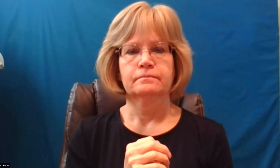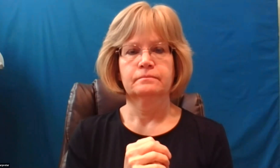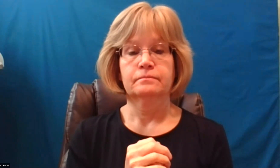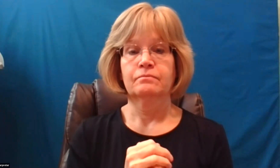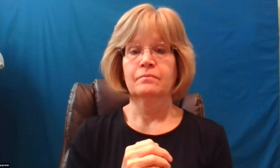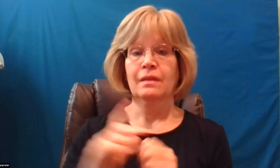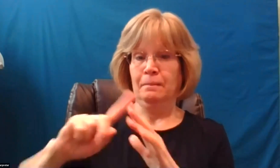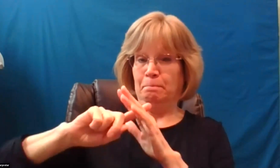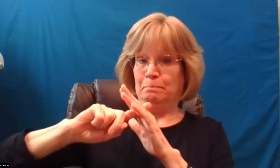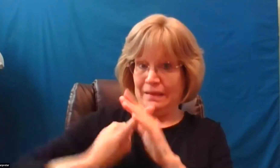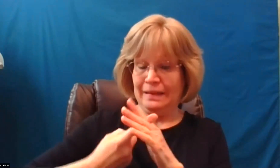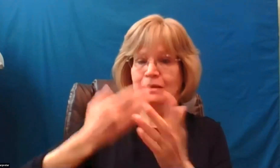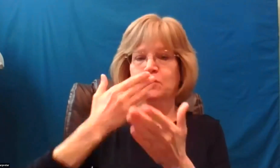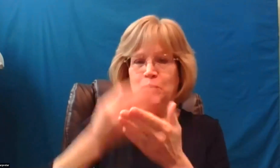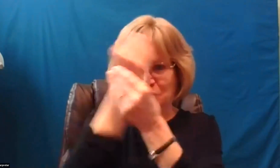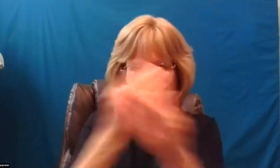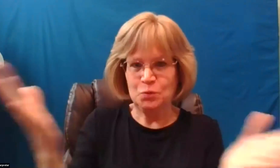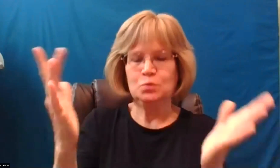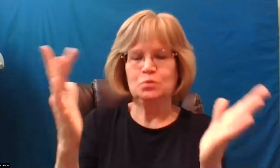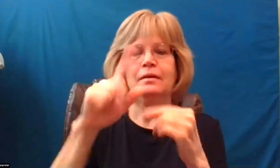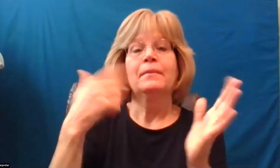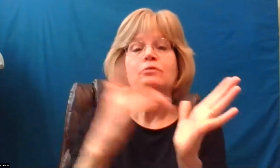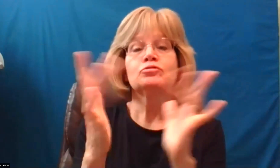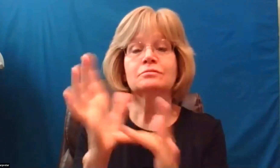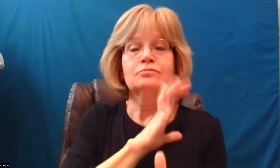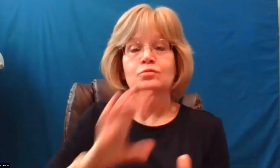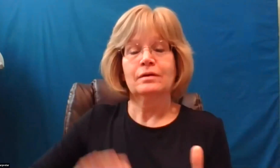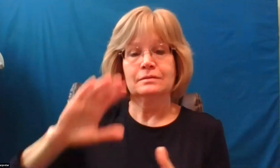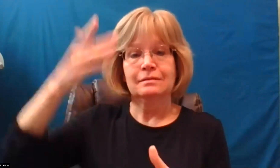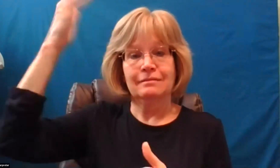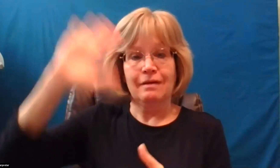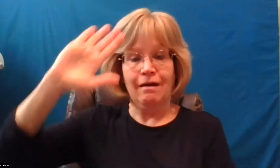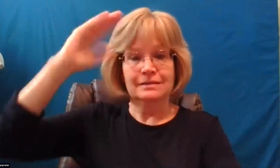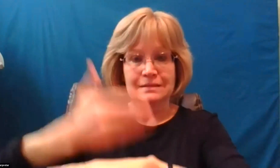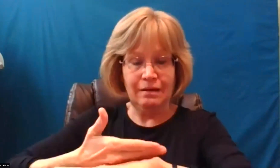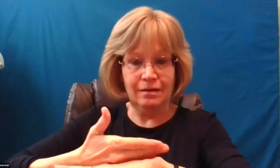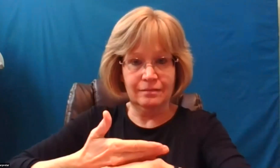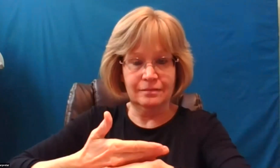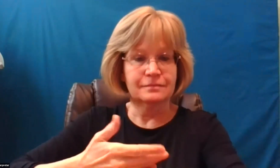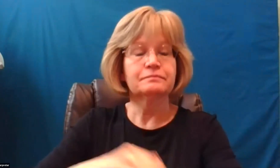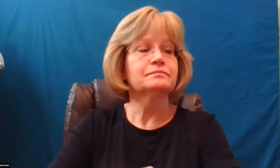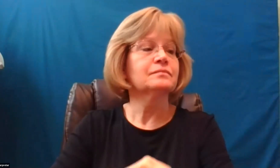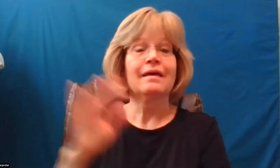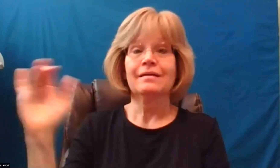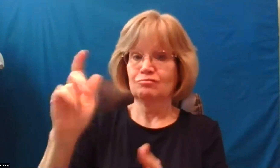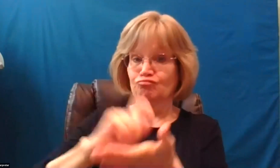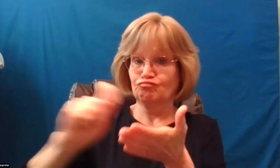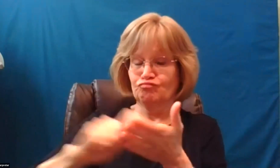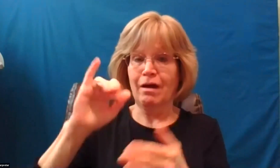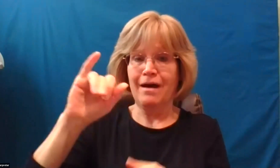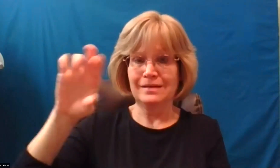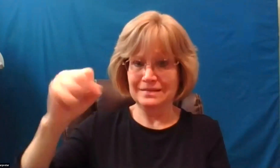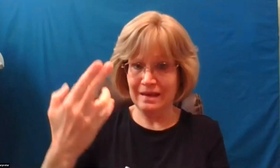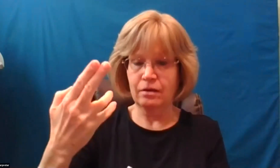In the beginning of the good news of Jesus Christ, the Son of God, the prophet Isaiah, see, I